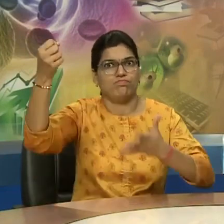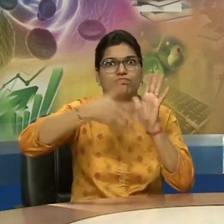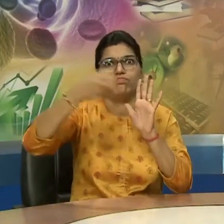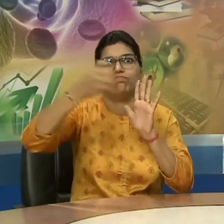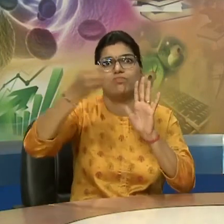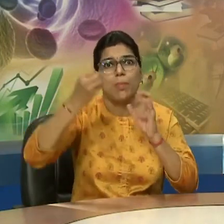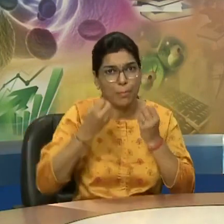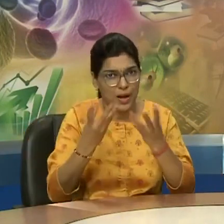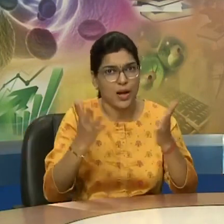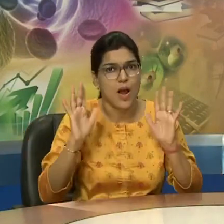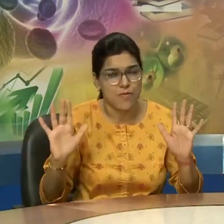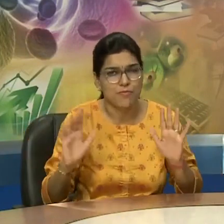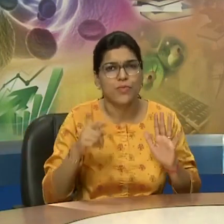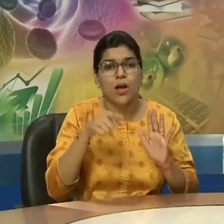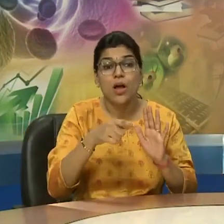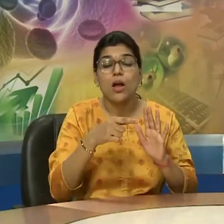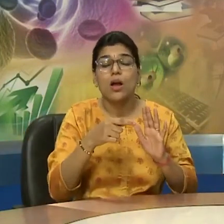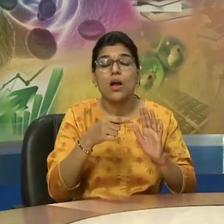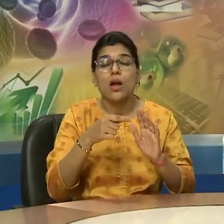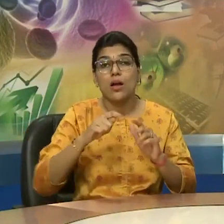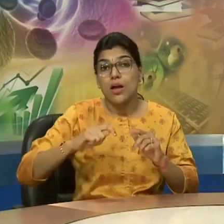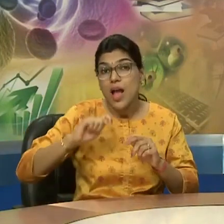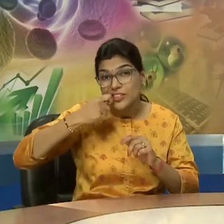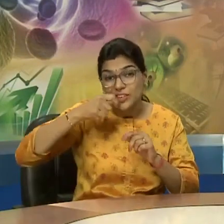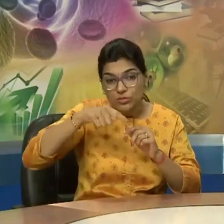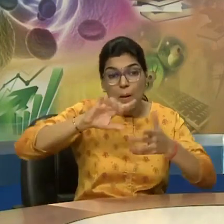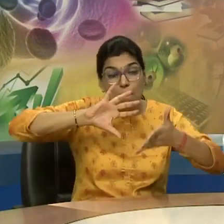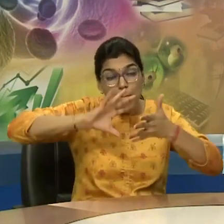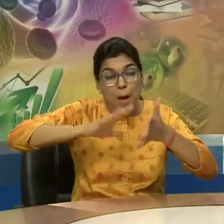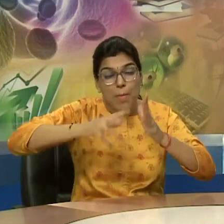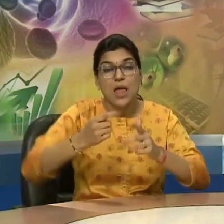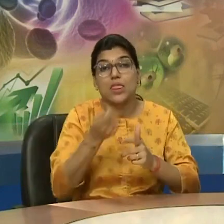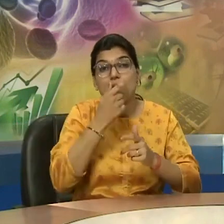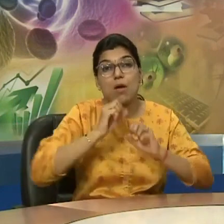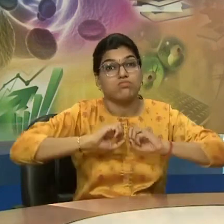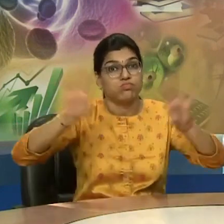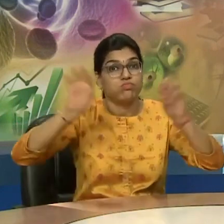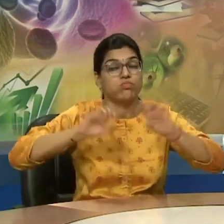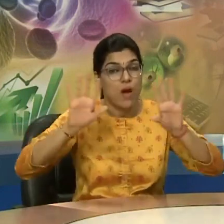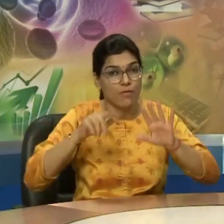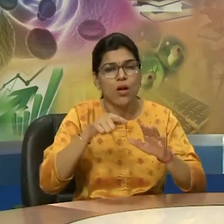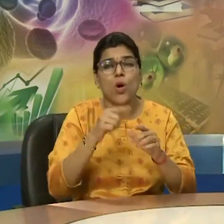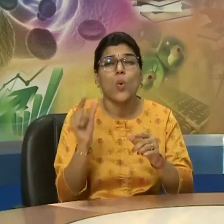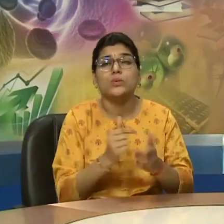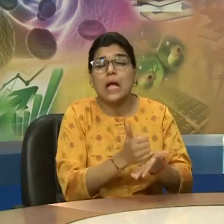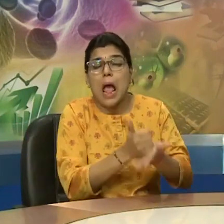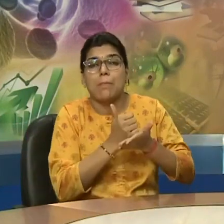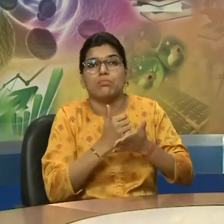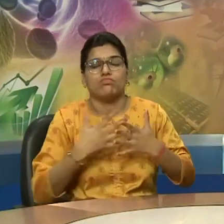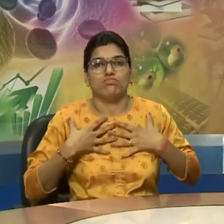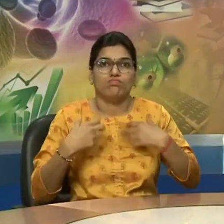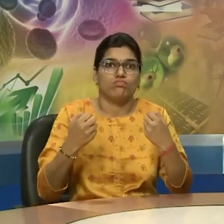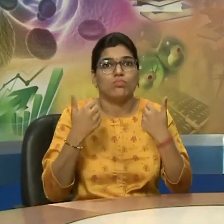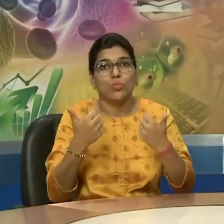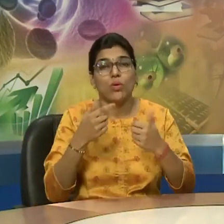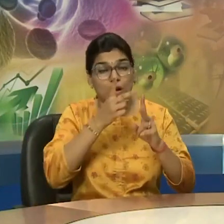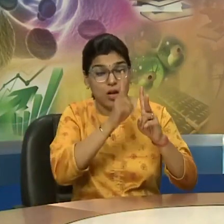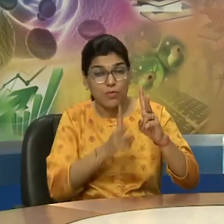Traditionally, in India, neem has been used widely